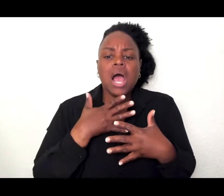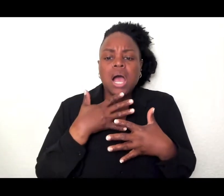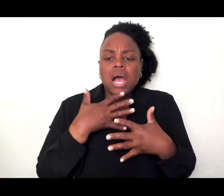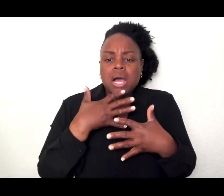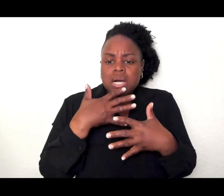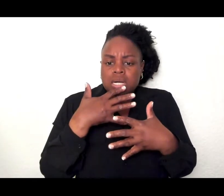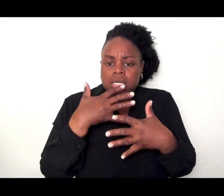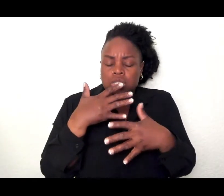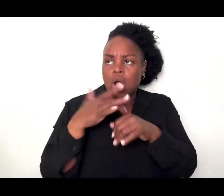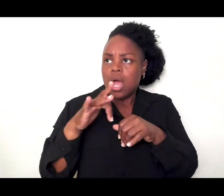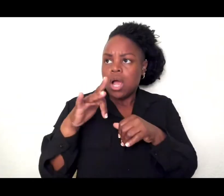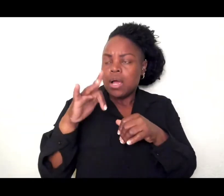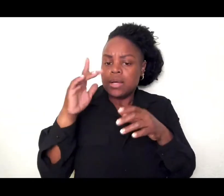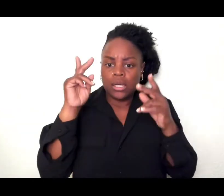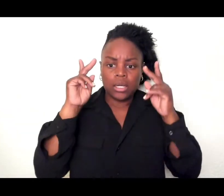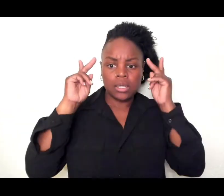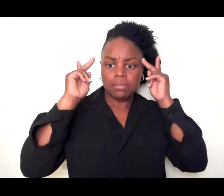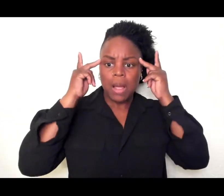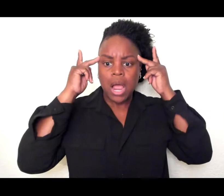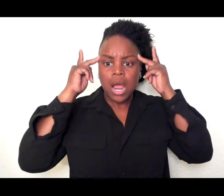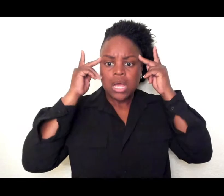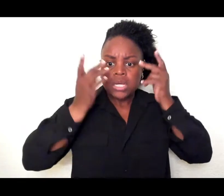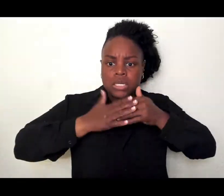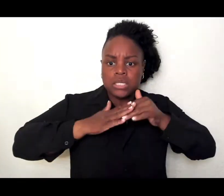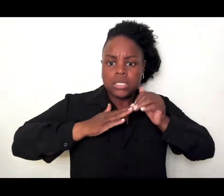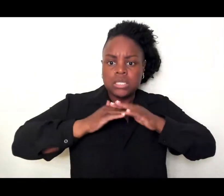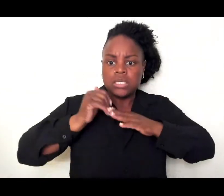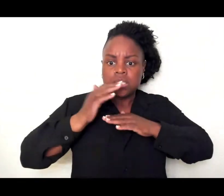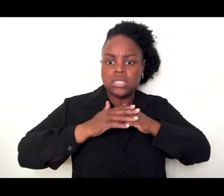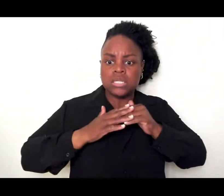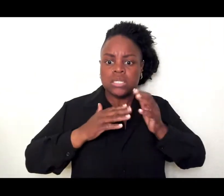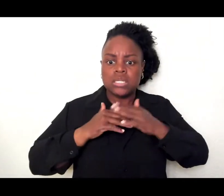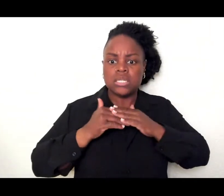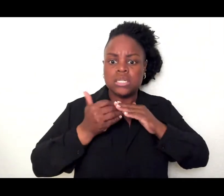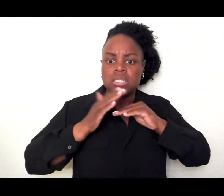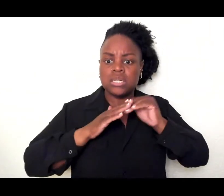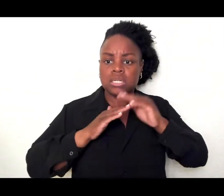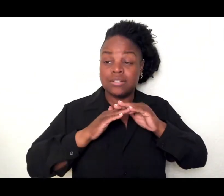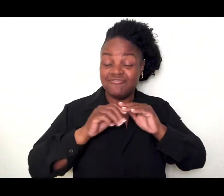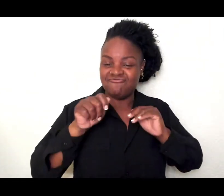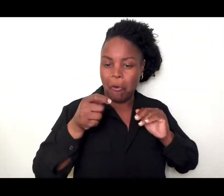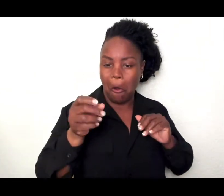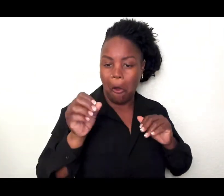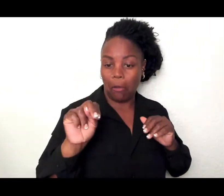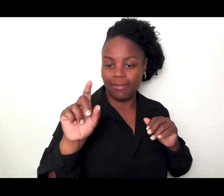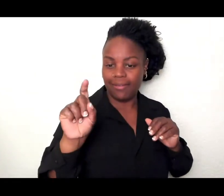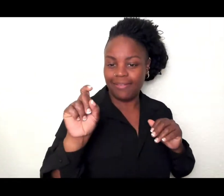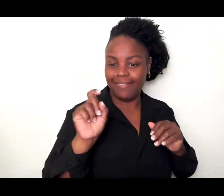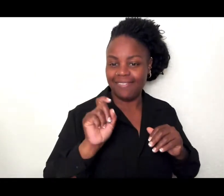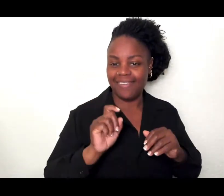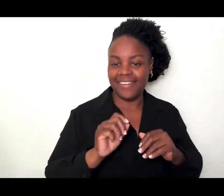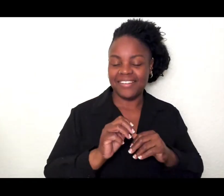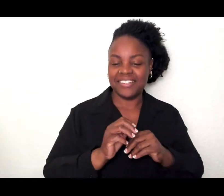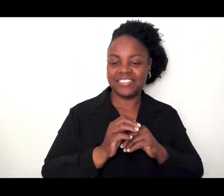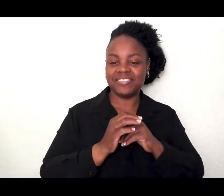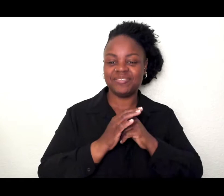breathlessness building to a sharp crescendo of panic turn you on?